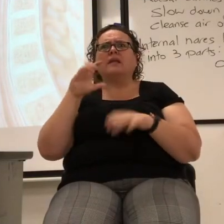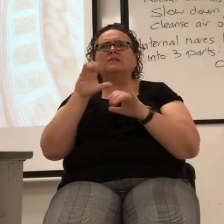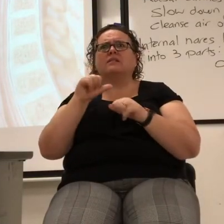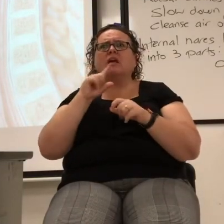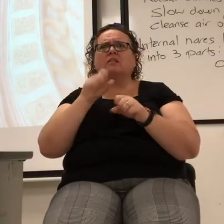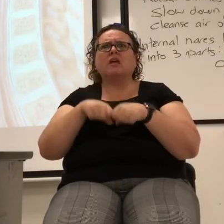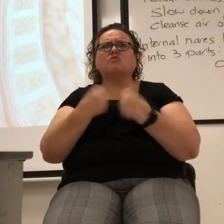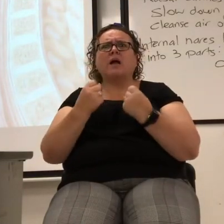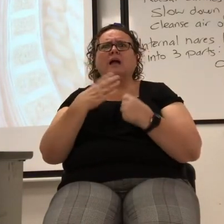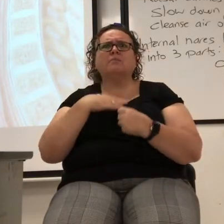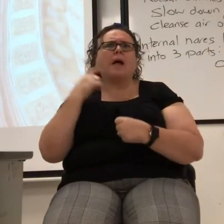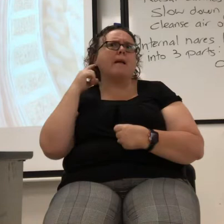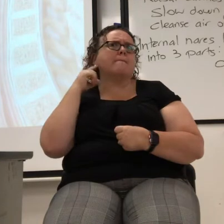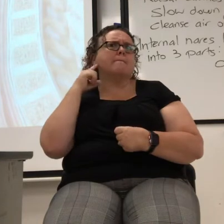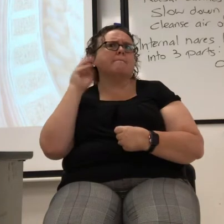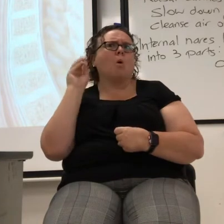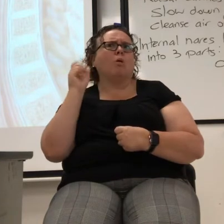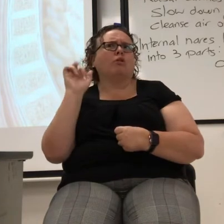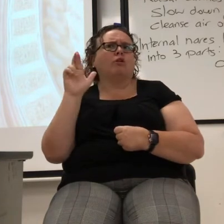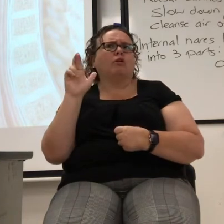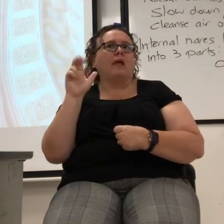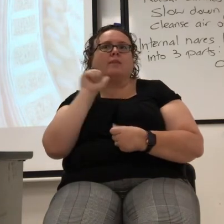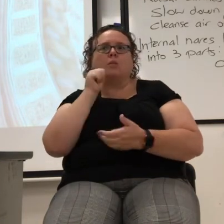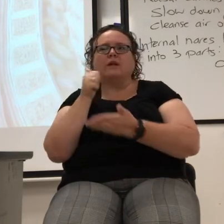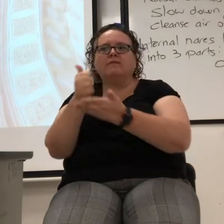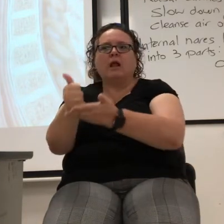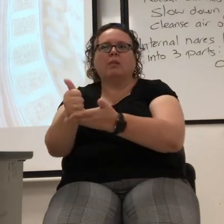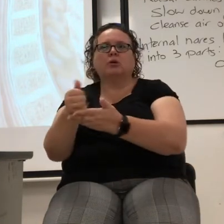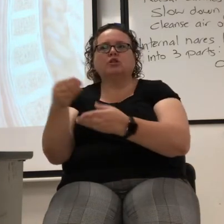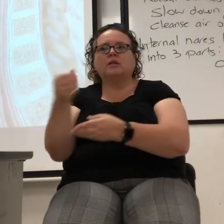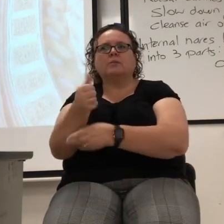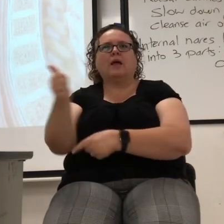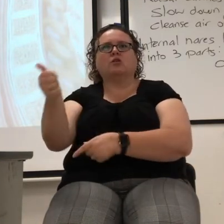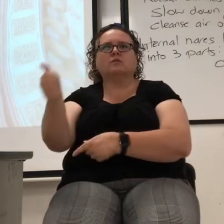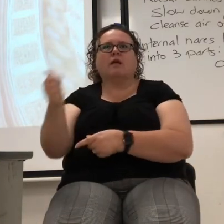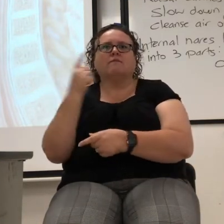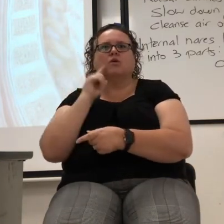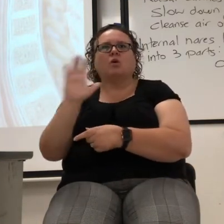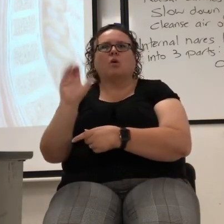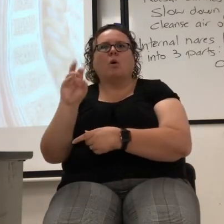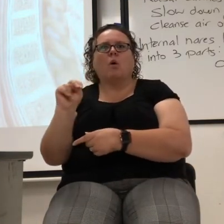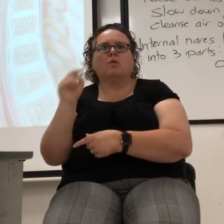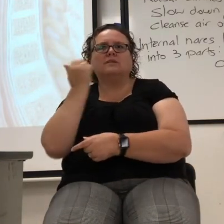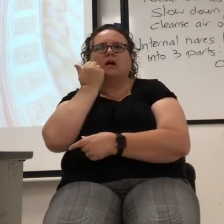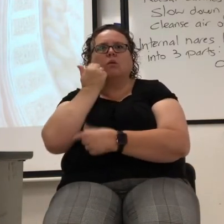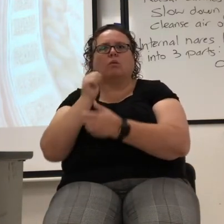molar. And they wouldn't even help her. It was all on her for her own pay for own dental work. So,